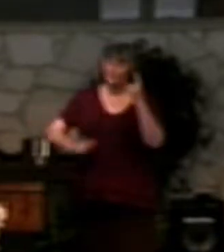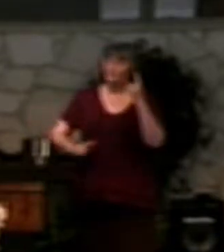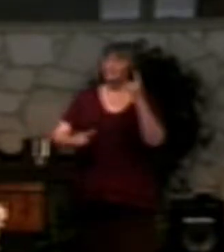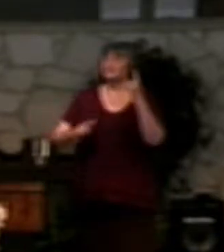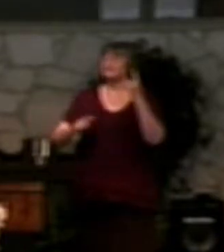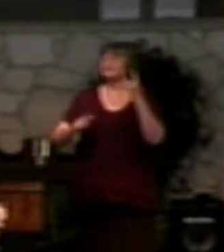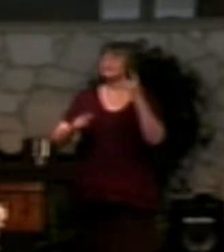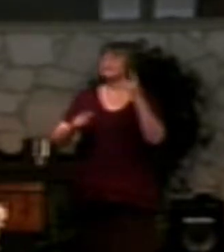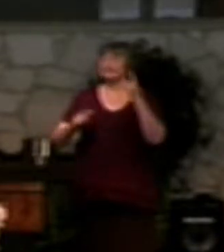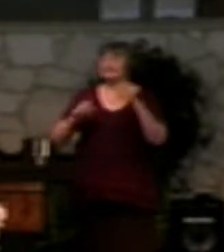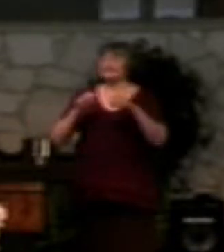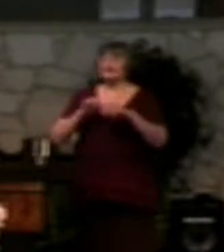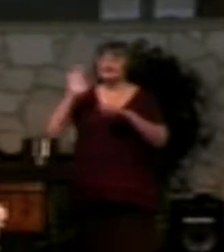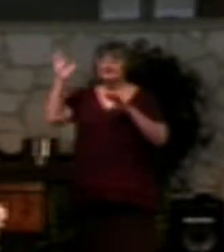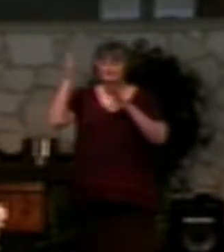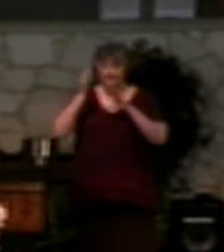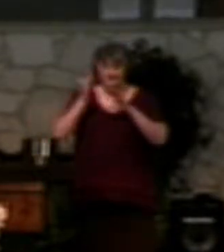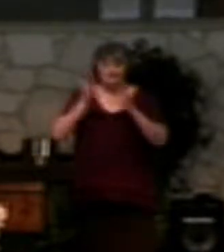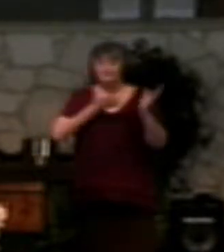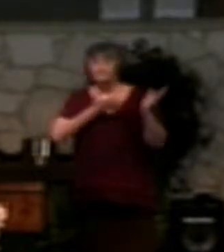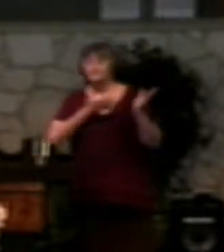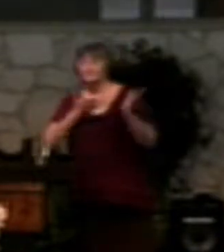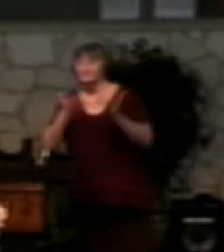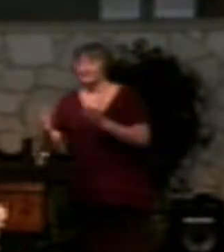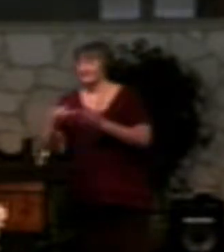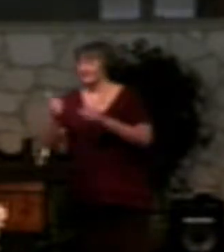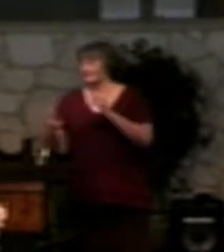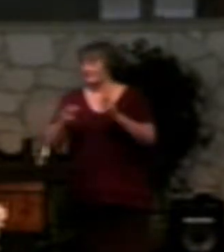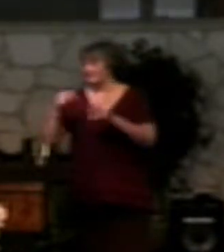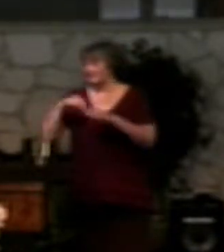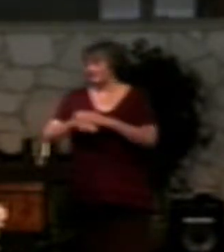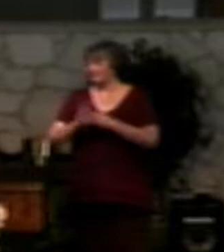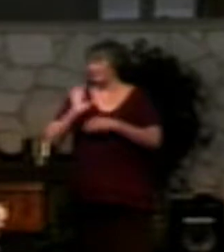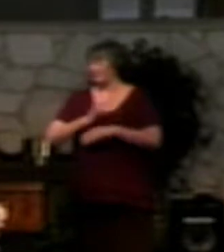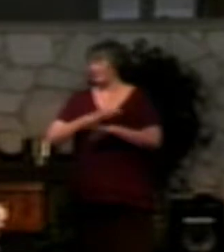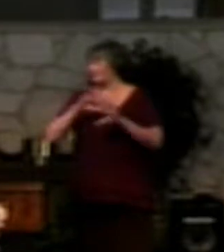new friends and kind of like bring other people into our group.